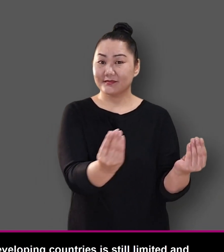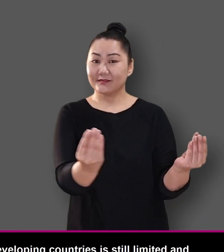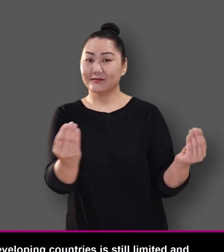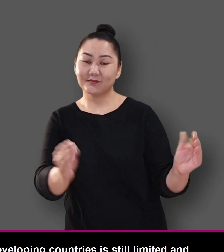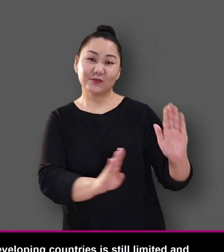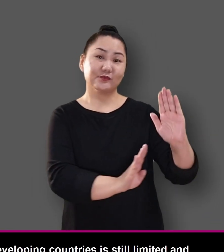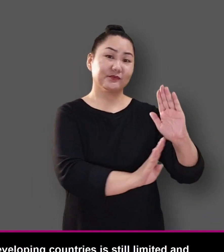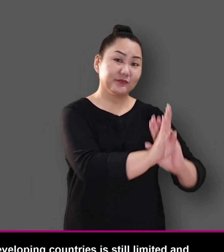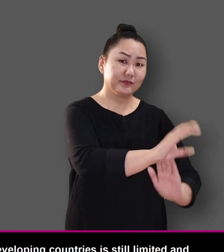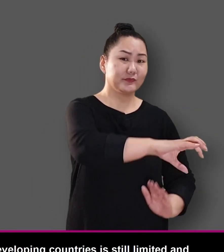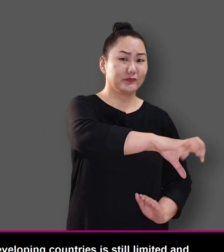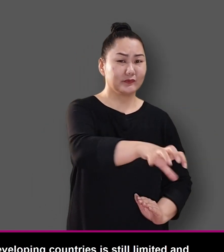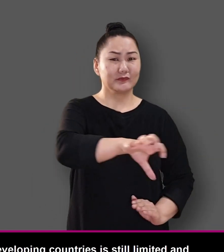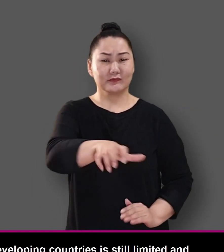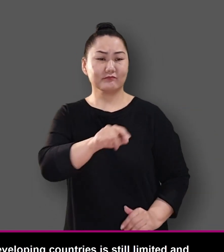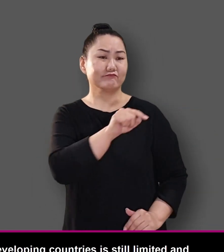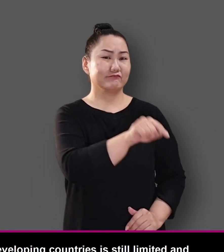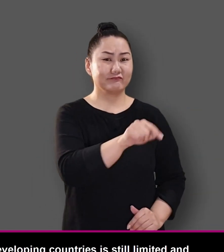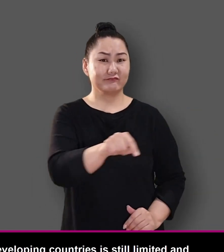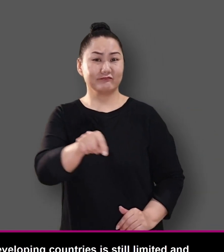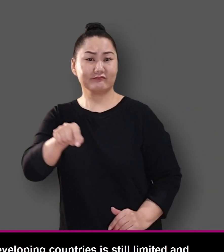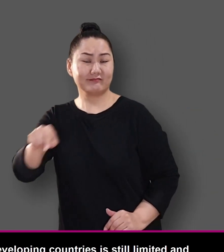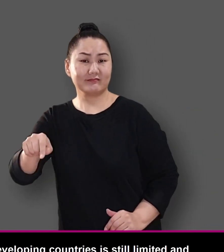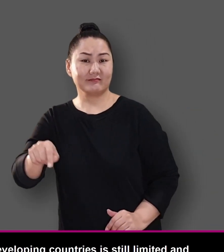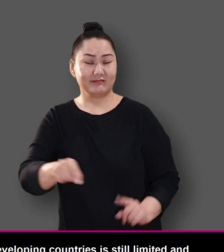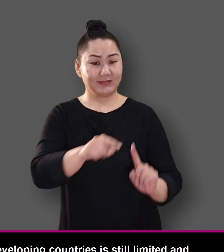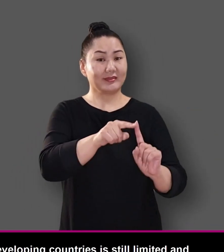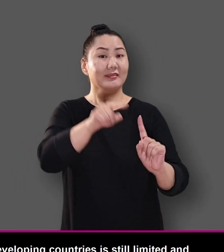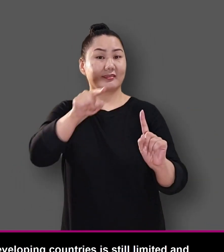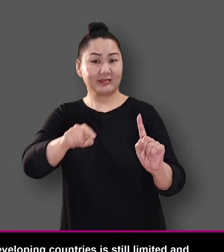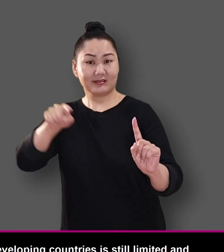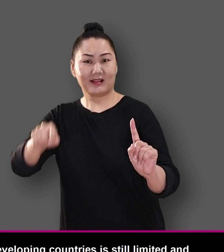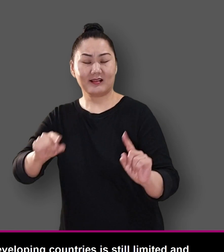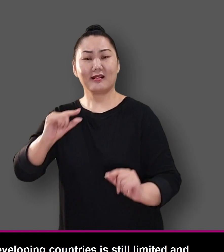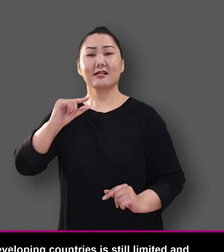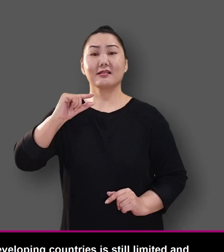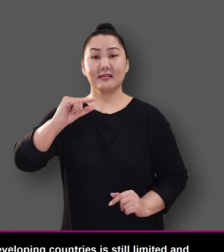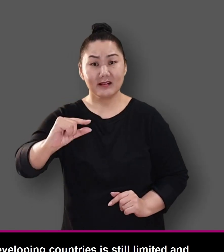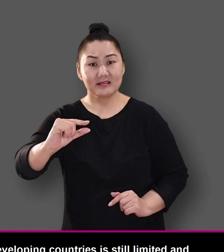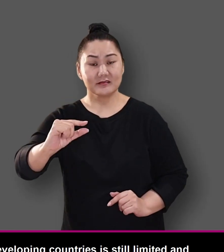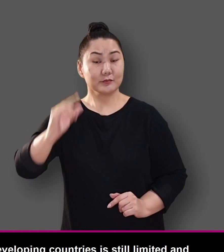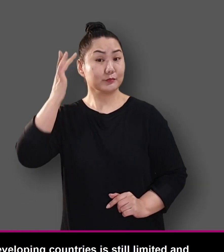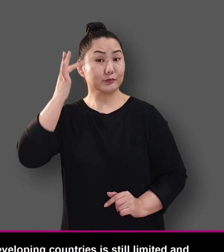Data on employment in many developing countries is still limited, and